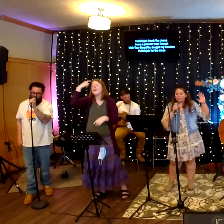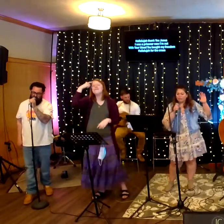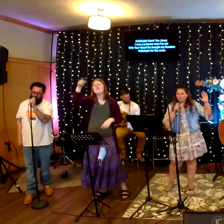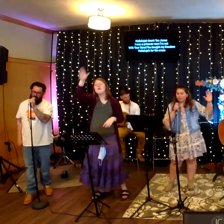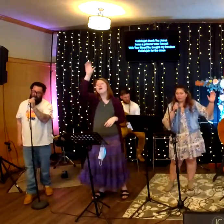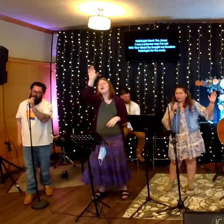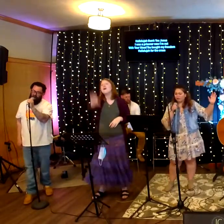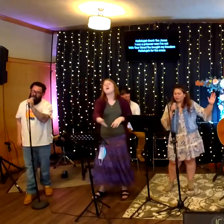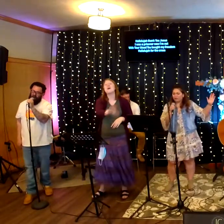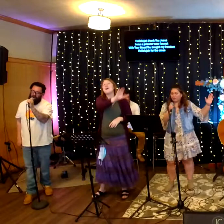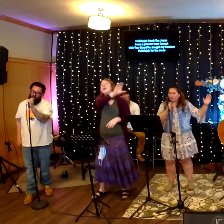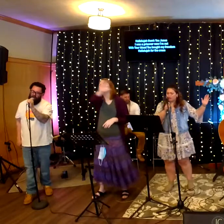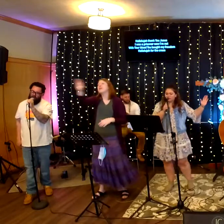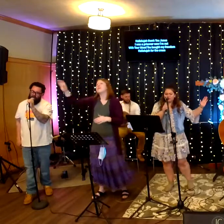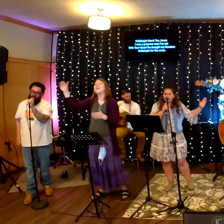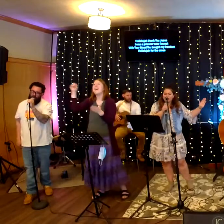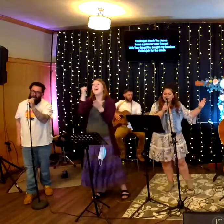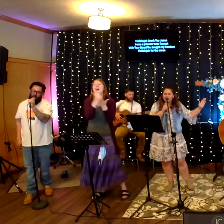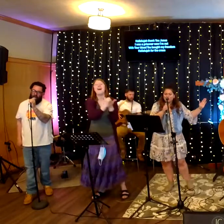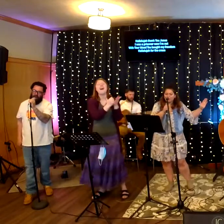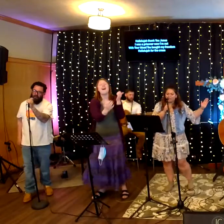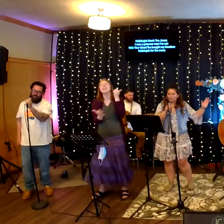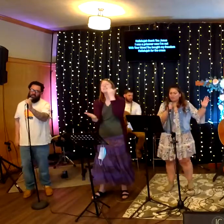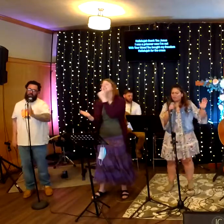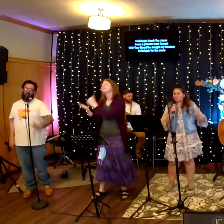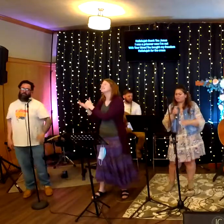Hallelujah. For the cross.